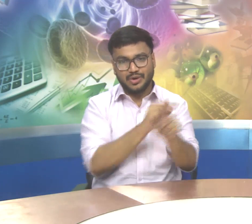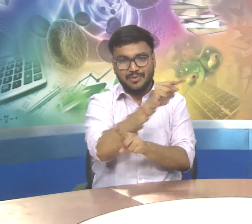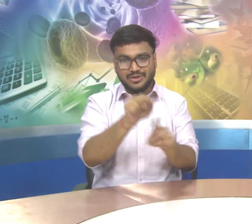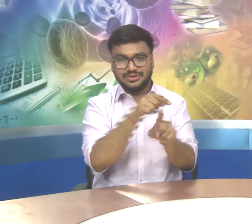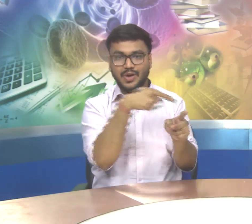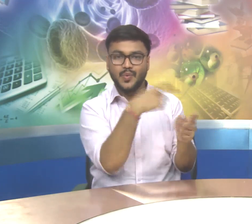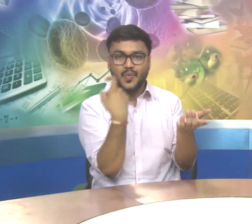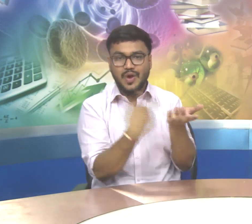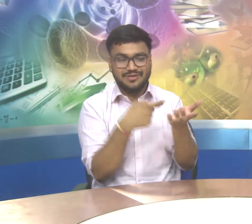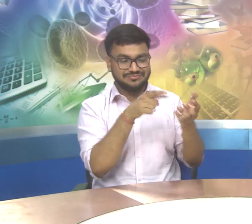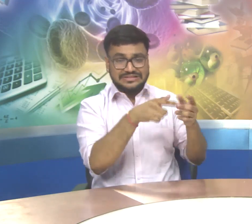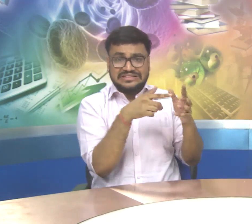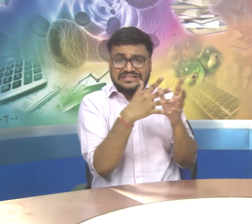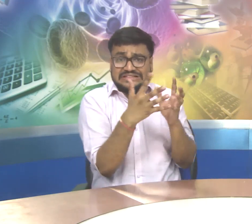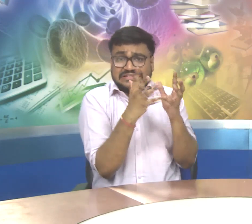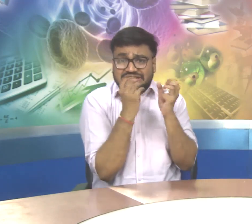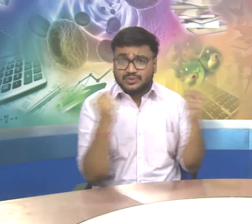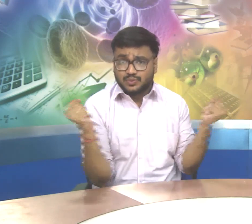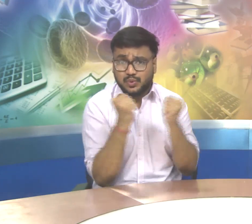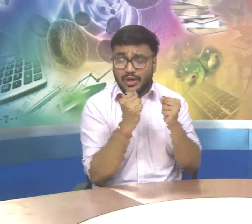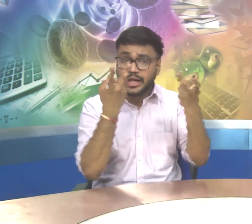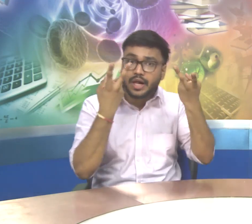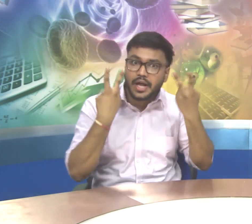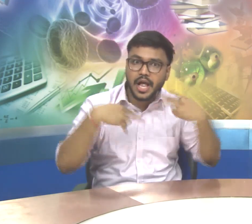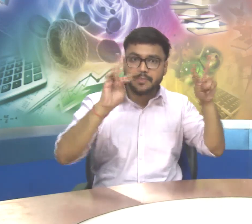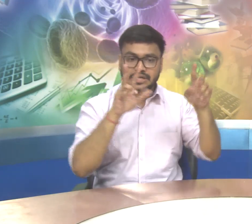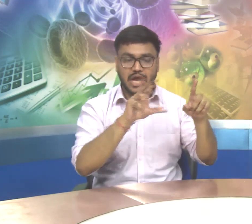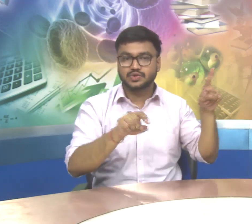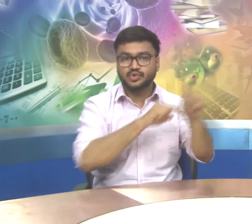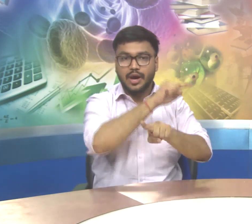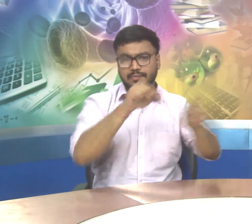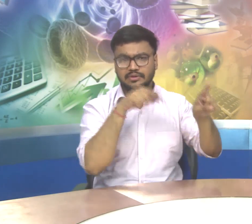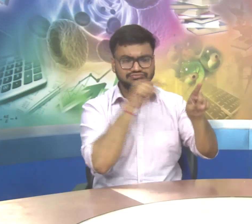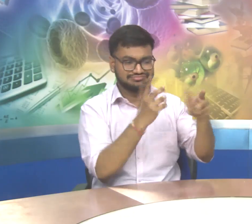Almost 80% of the Earth's surface